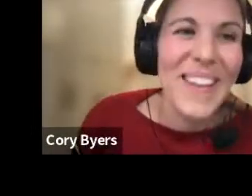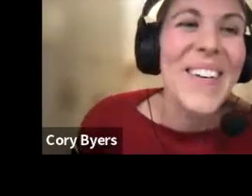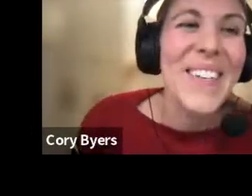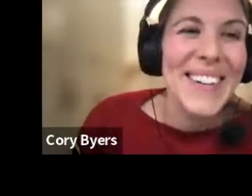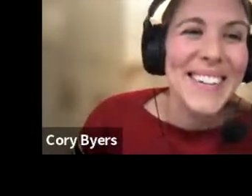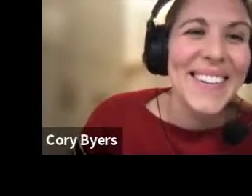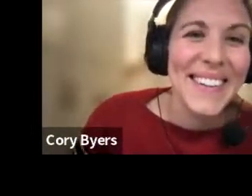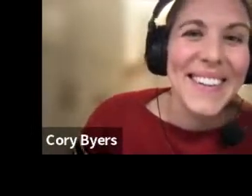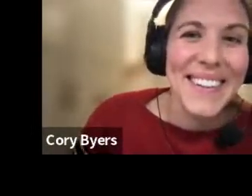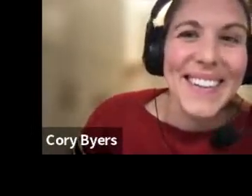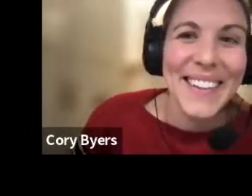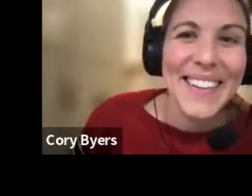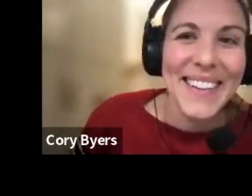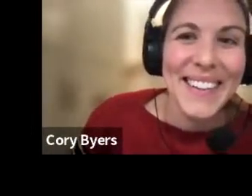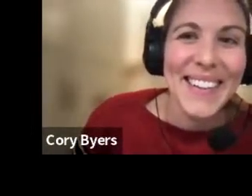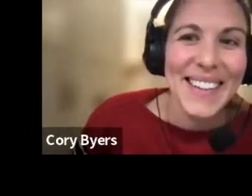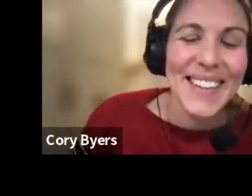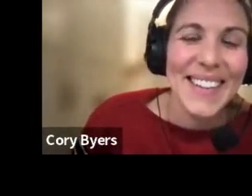No. Oh.